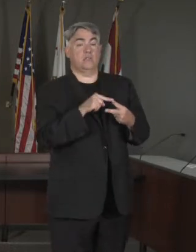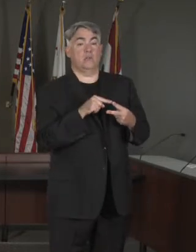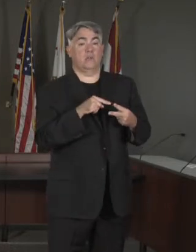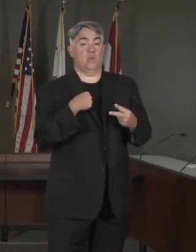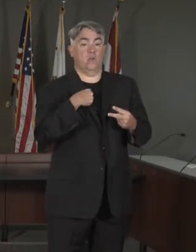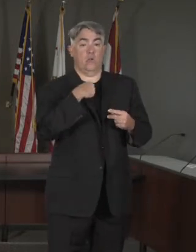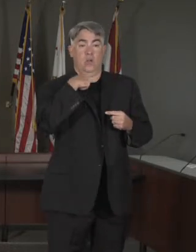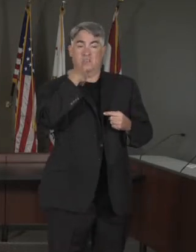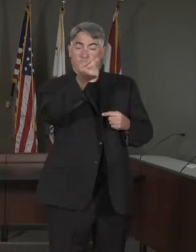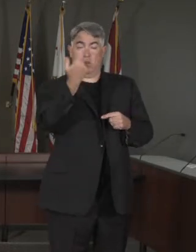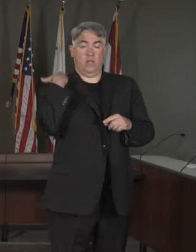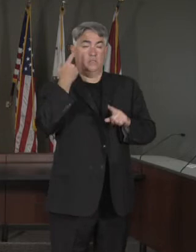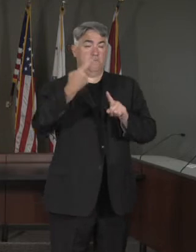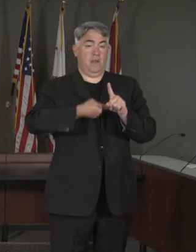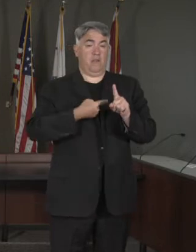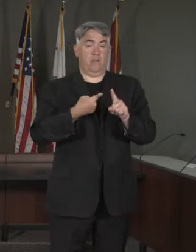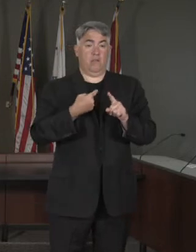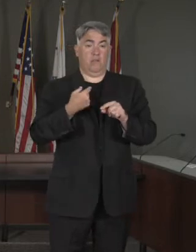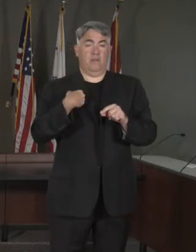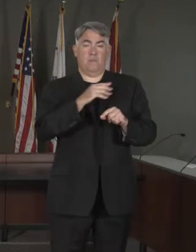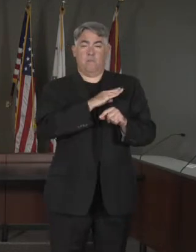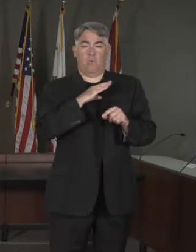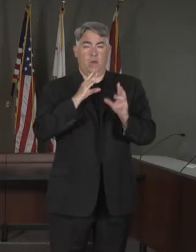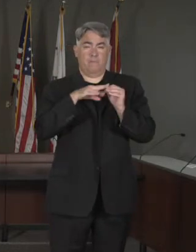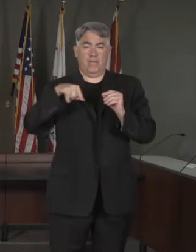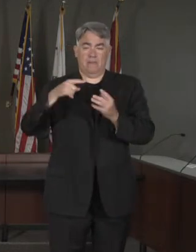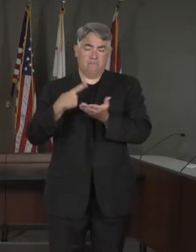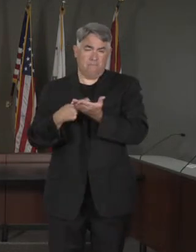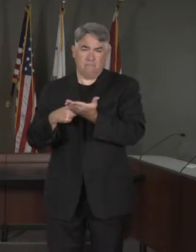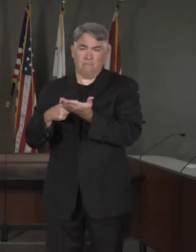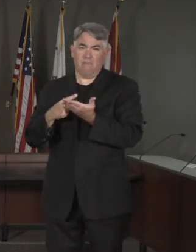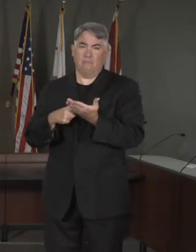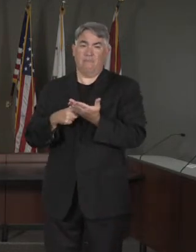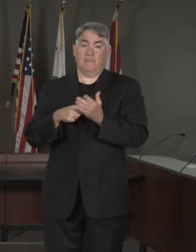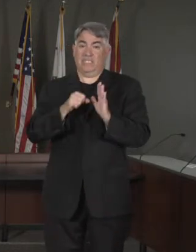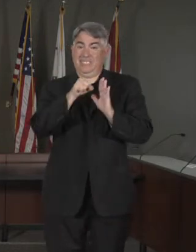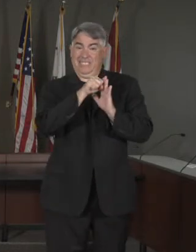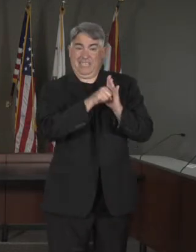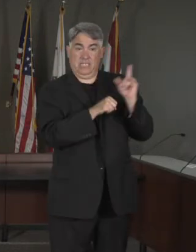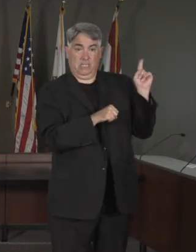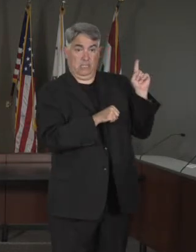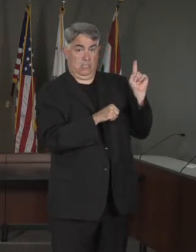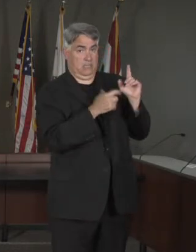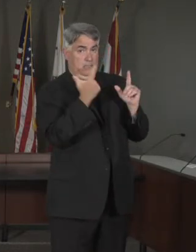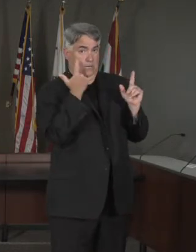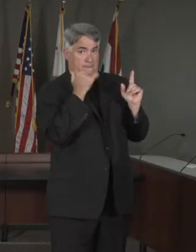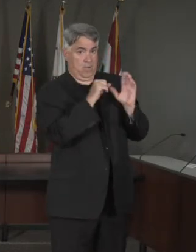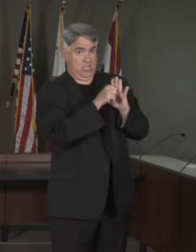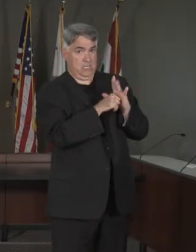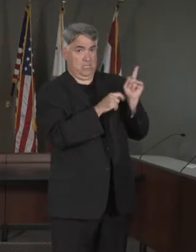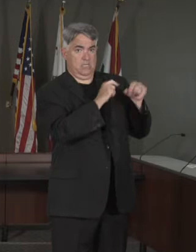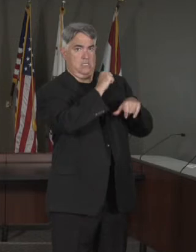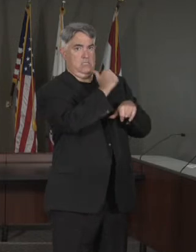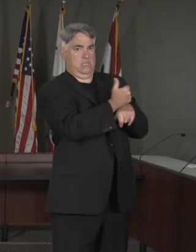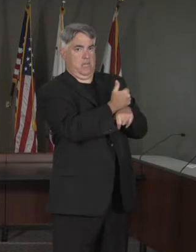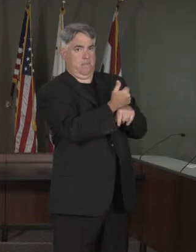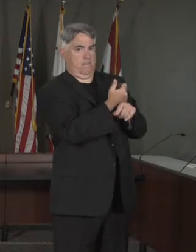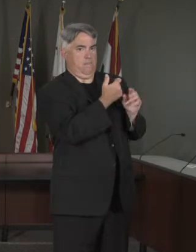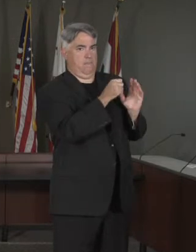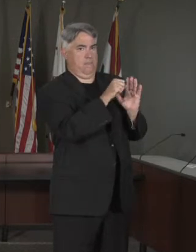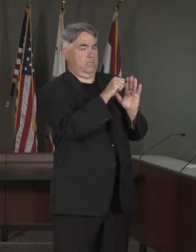at a board meeting that the state will continue the state emergency until the end of